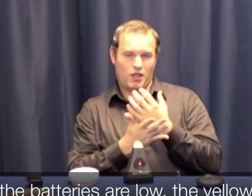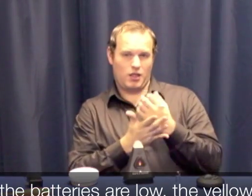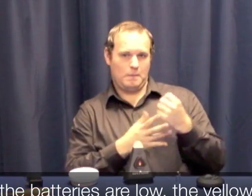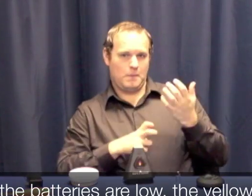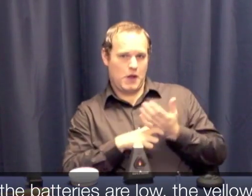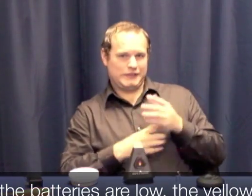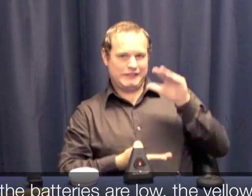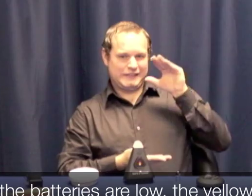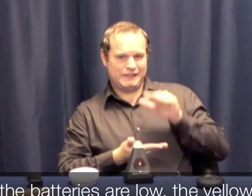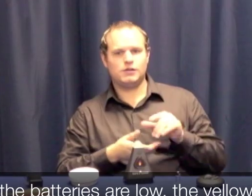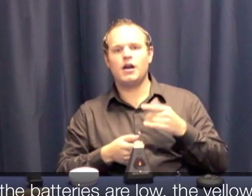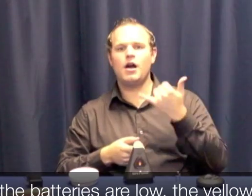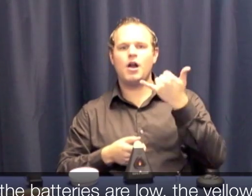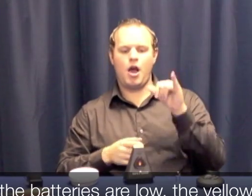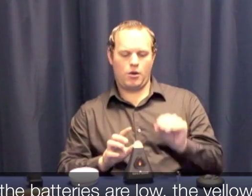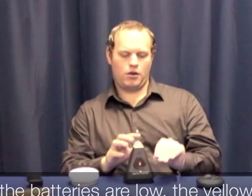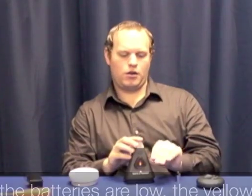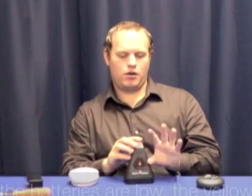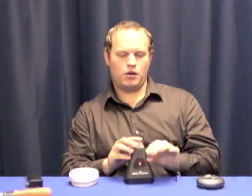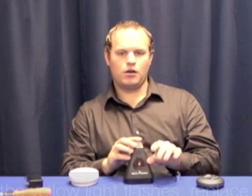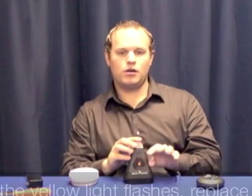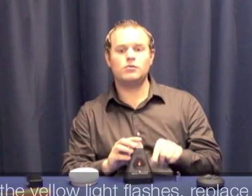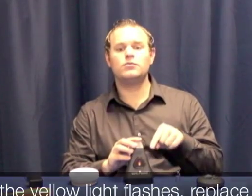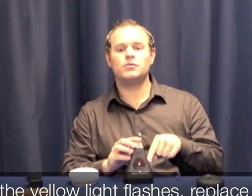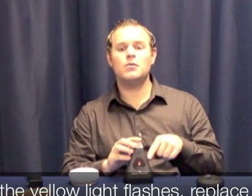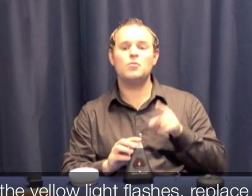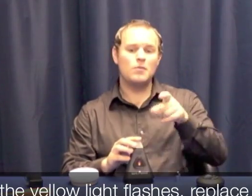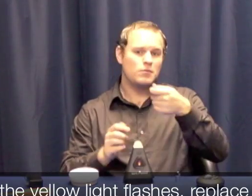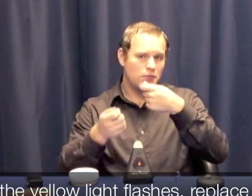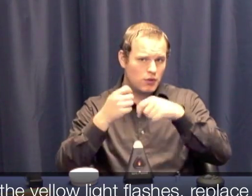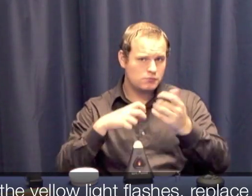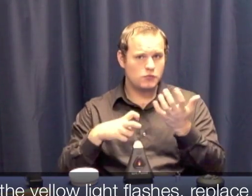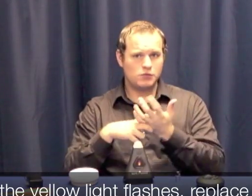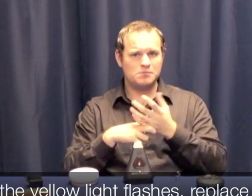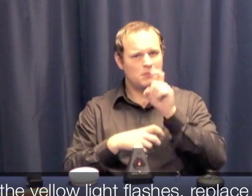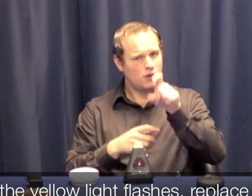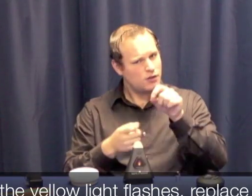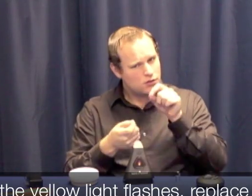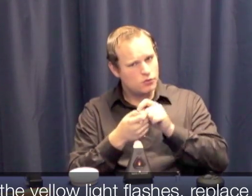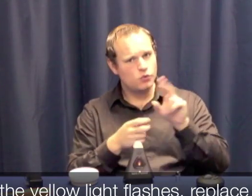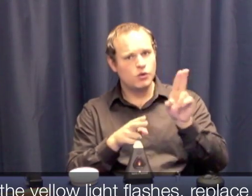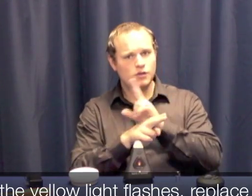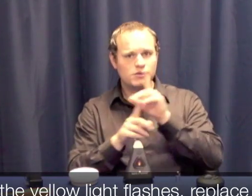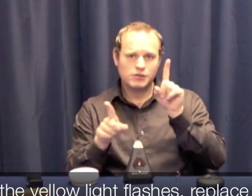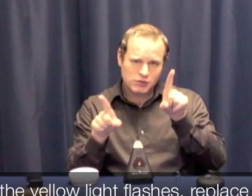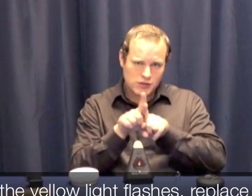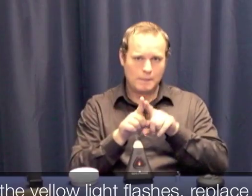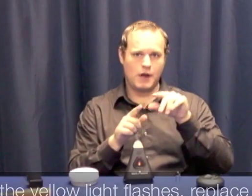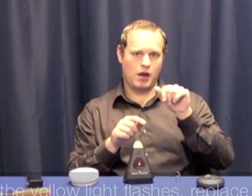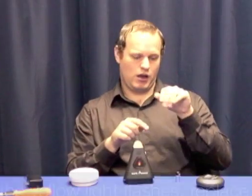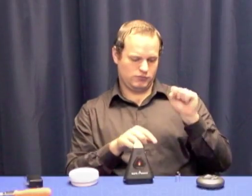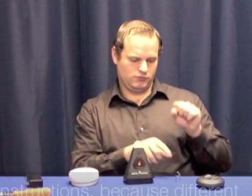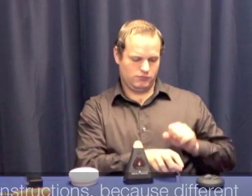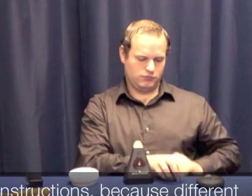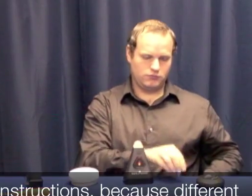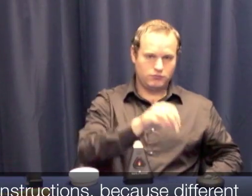fully charged. When the batteries are low, the yellow light located here will flash. When the light flashes, replace the batteries. Use only the